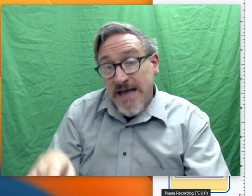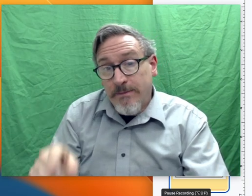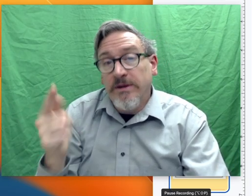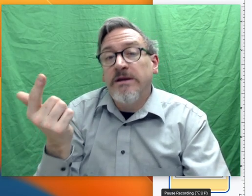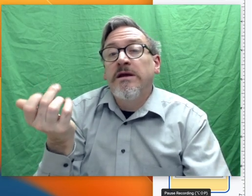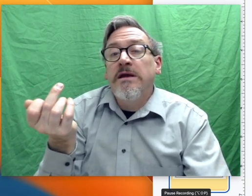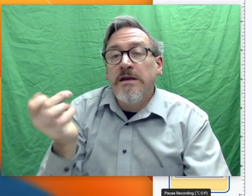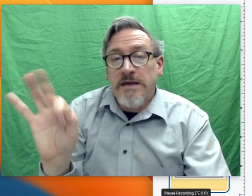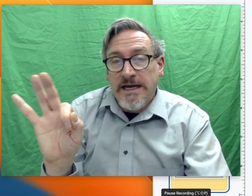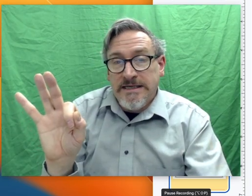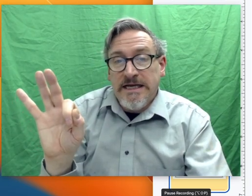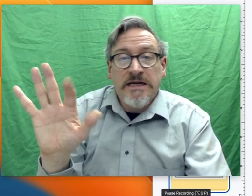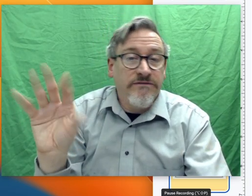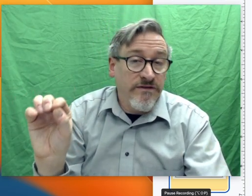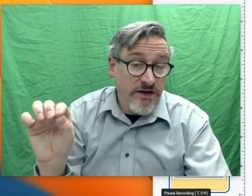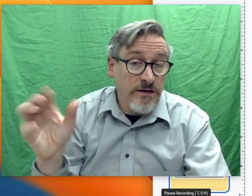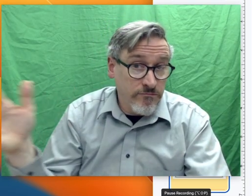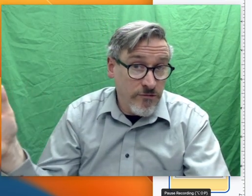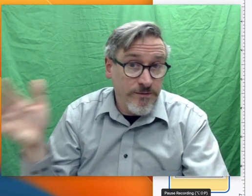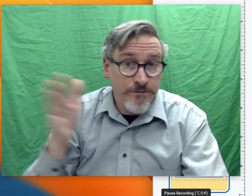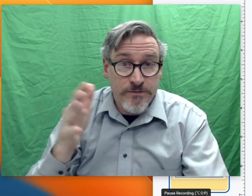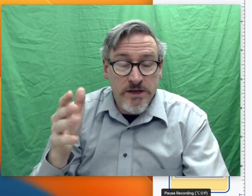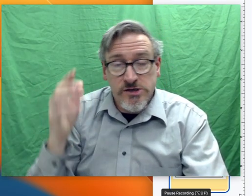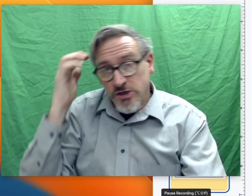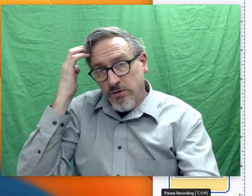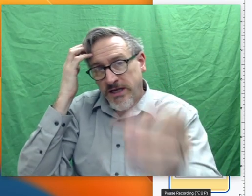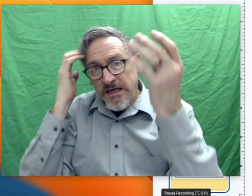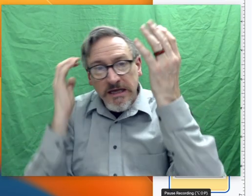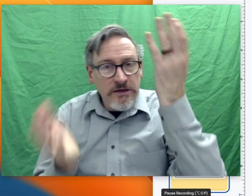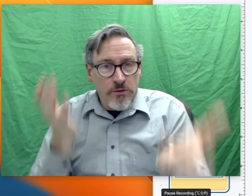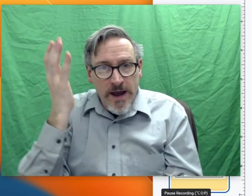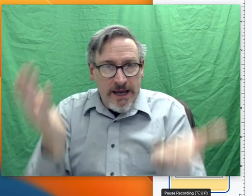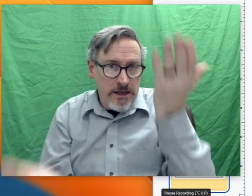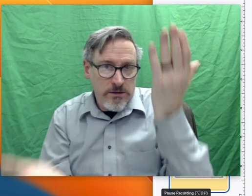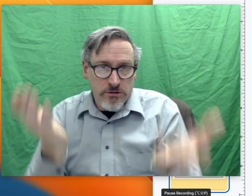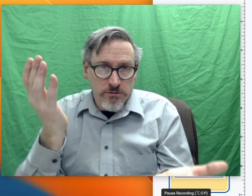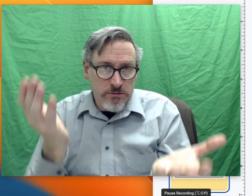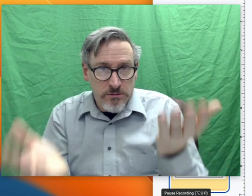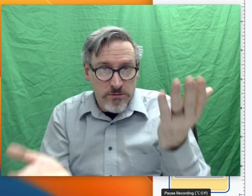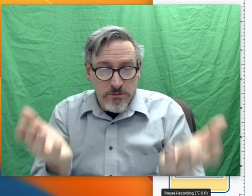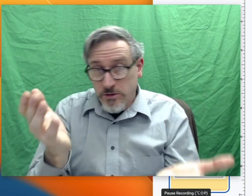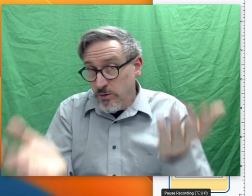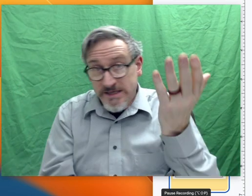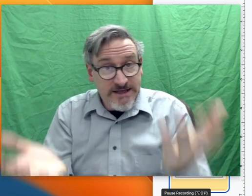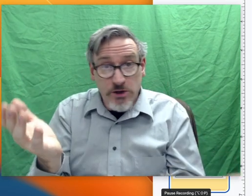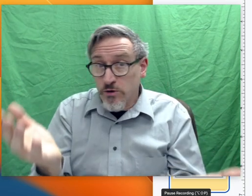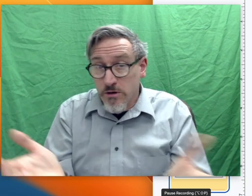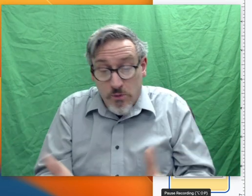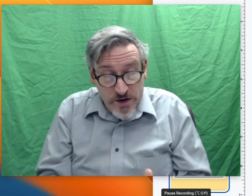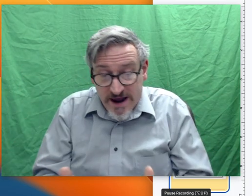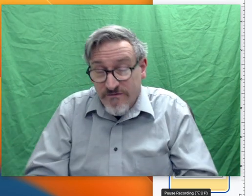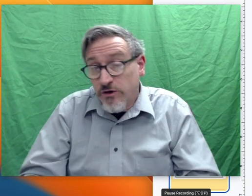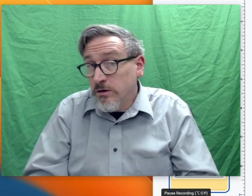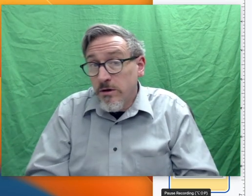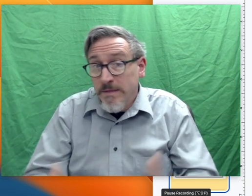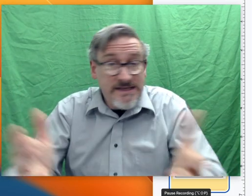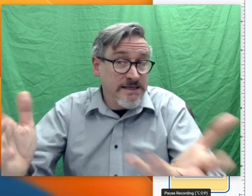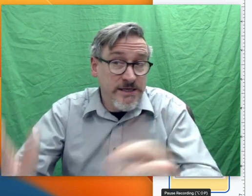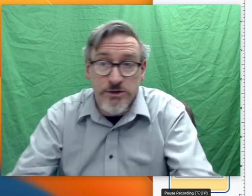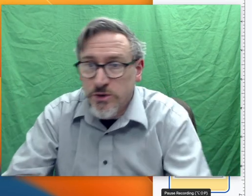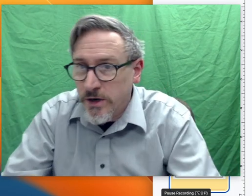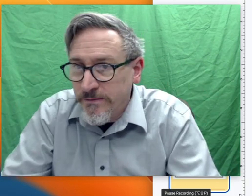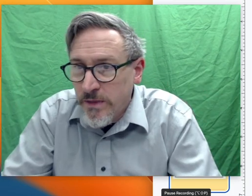this happened, 1950. Right? So either way, you can set the order, whatever